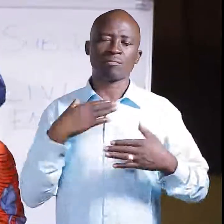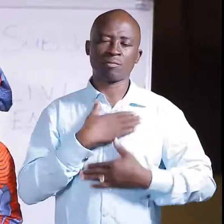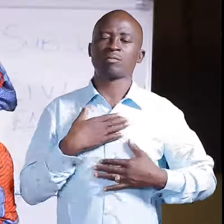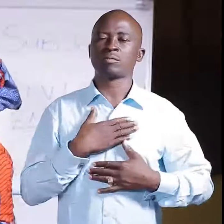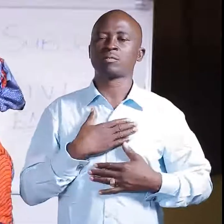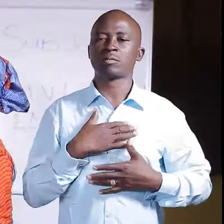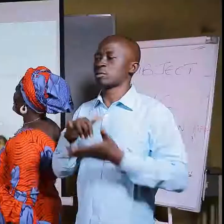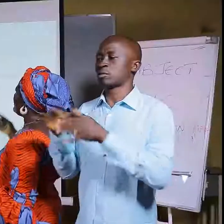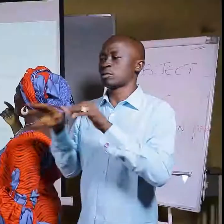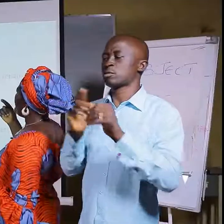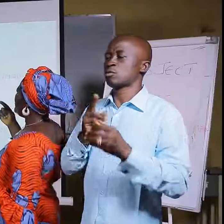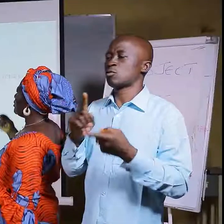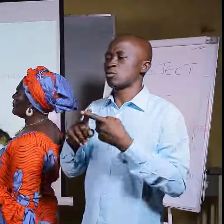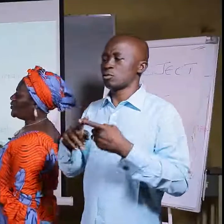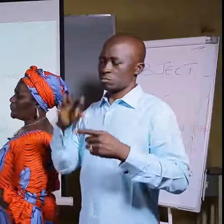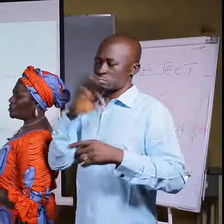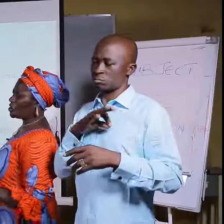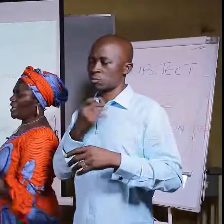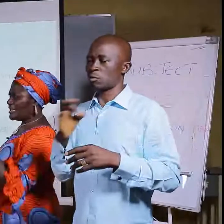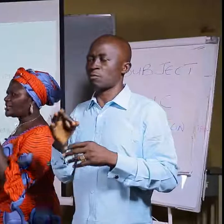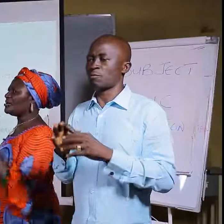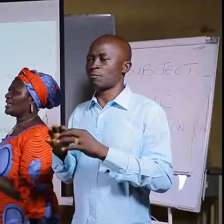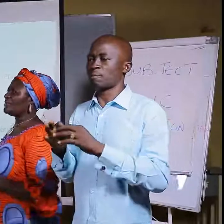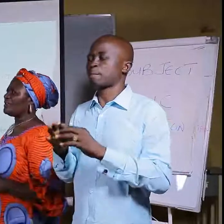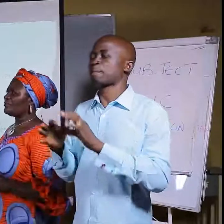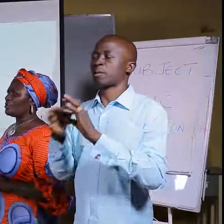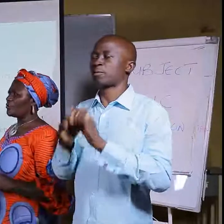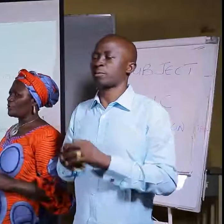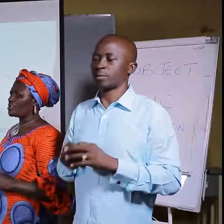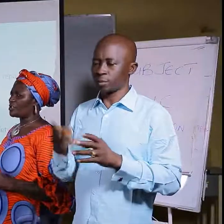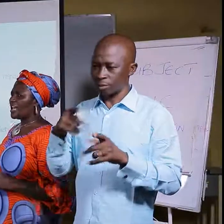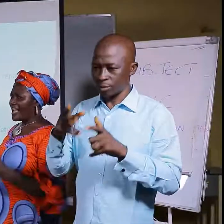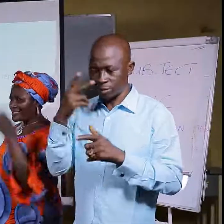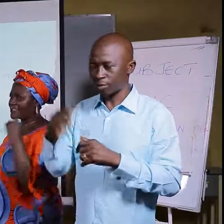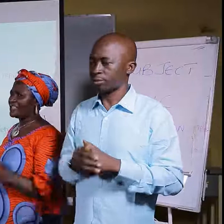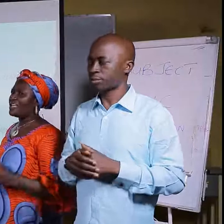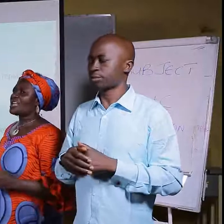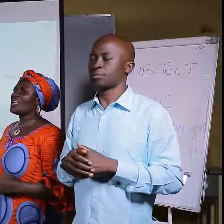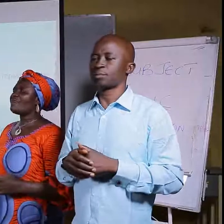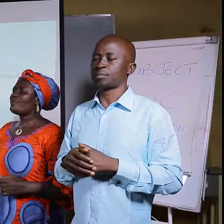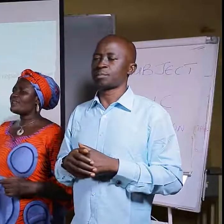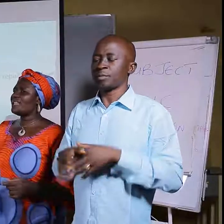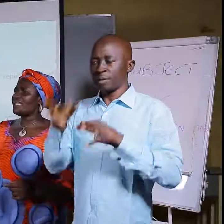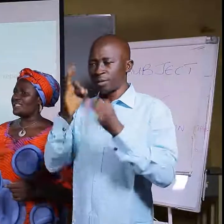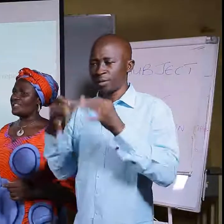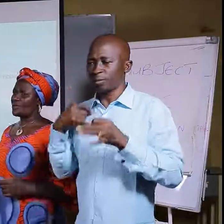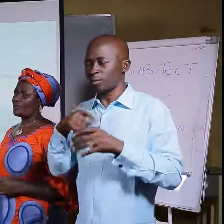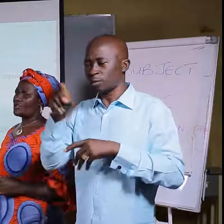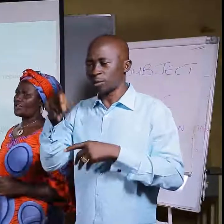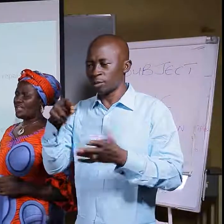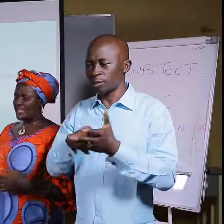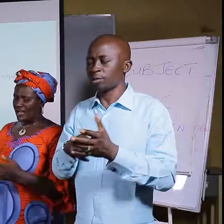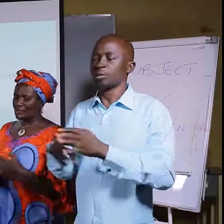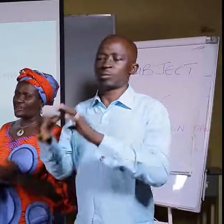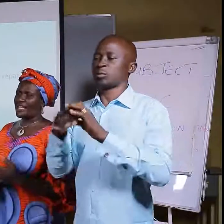takes us to the benefit of cooperation. Let's look at the benefit of cooperation and see if we really need this